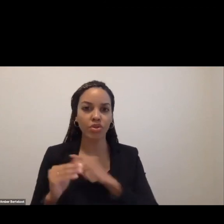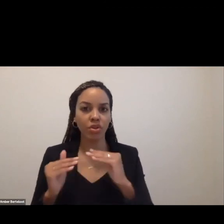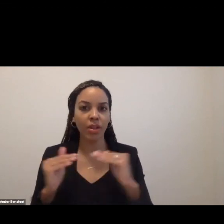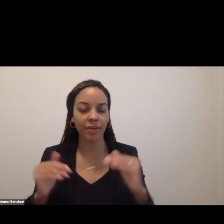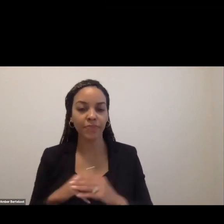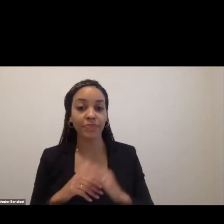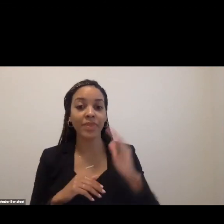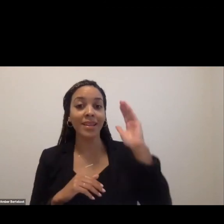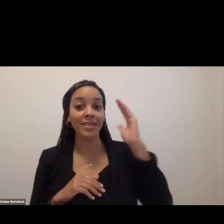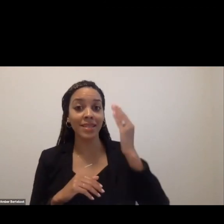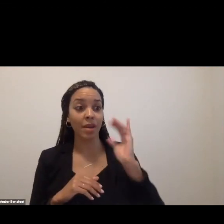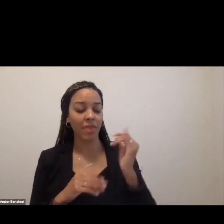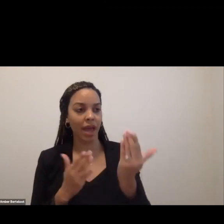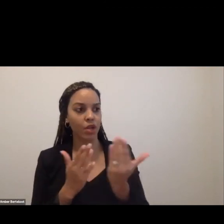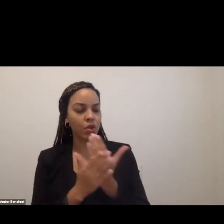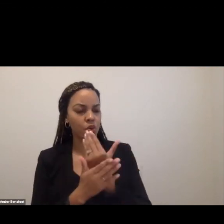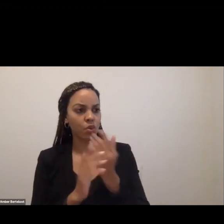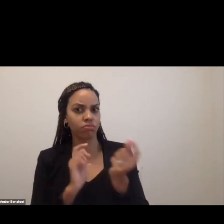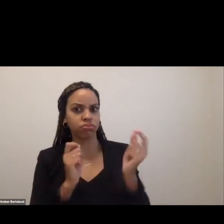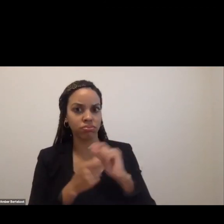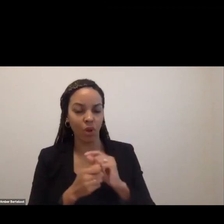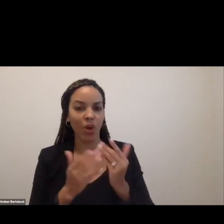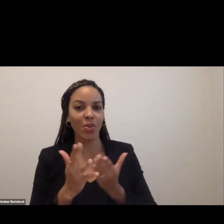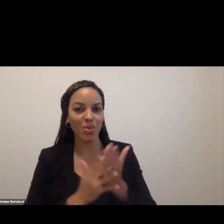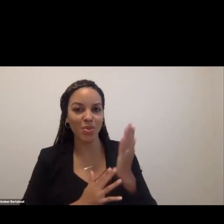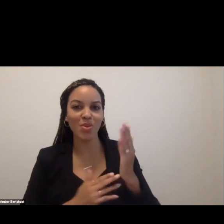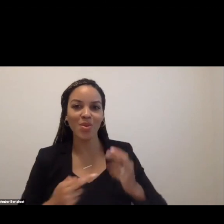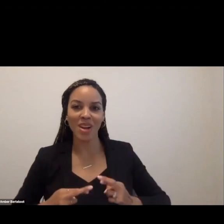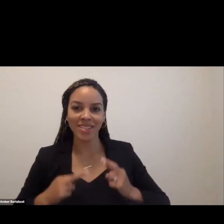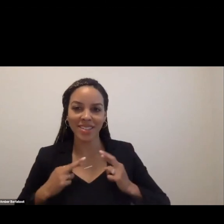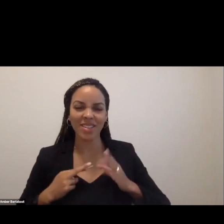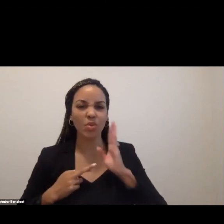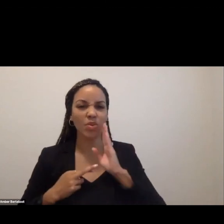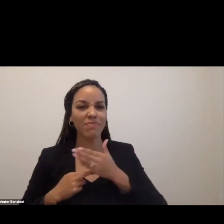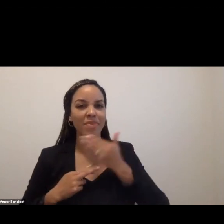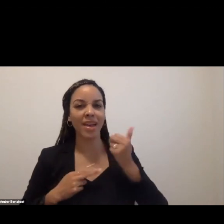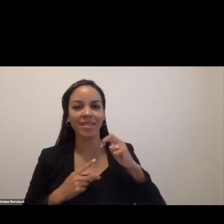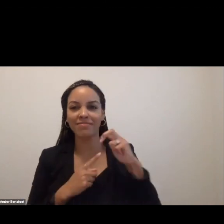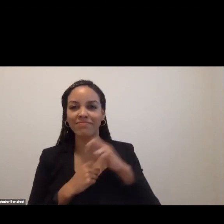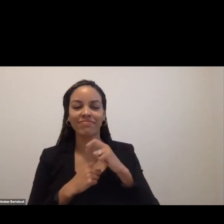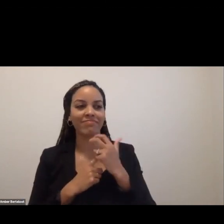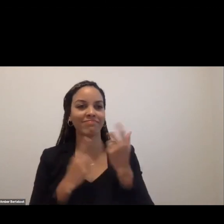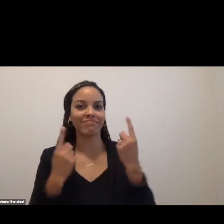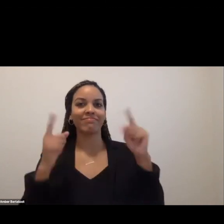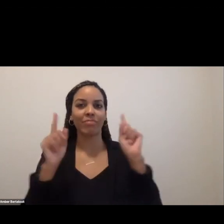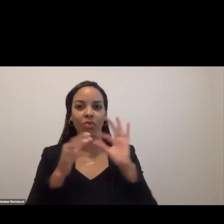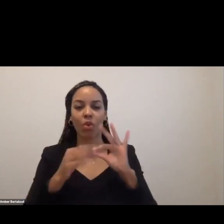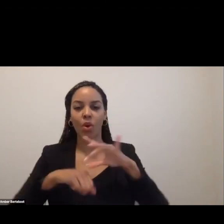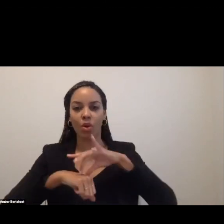this renaissance through residencies would be one of the best achievements of the globalization process.